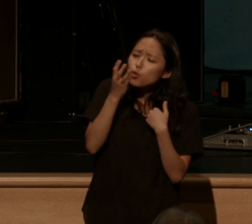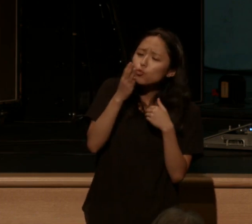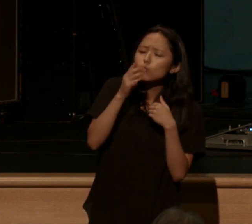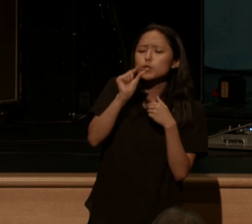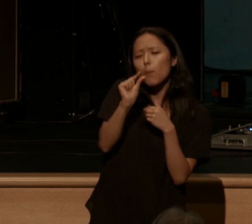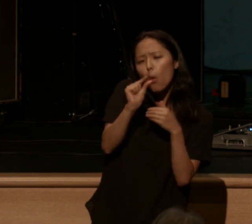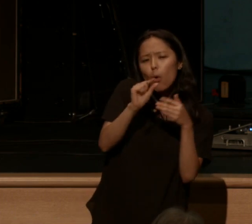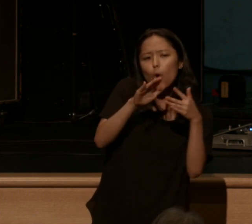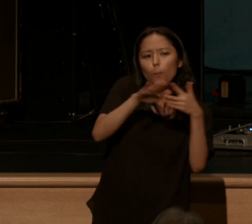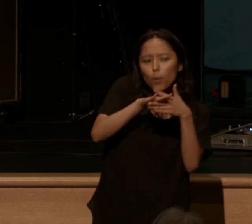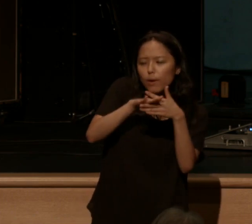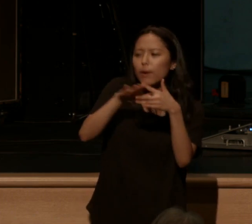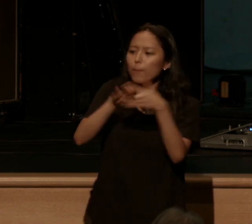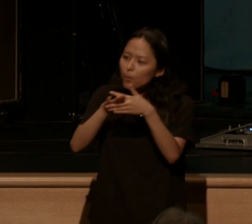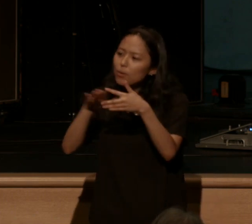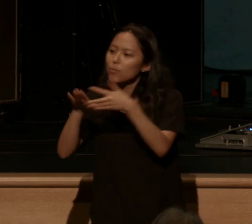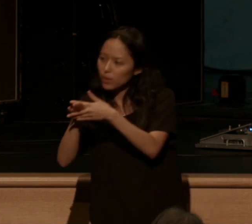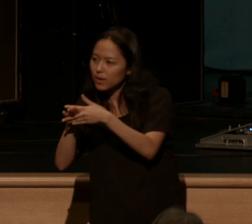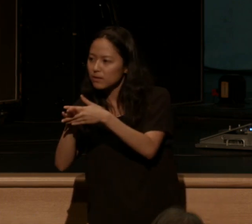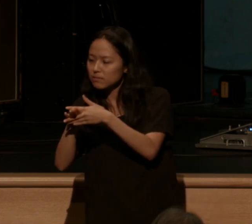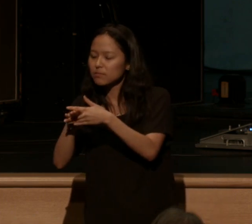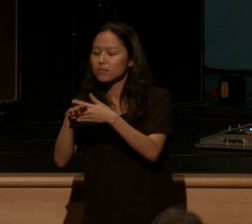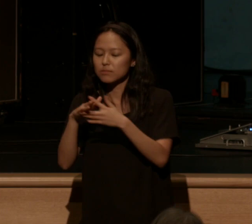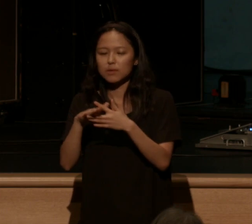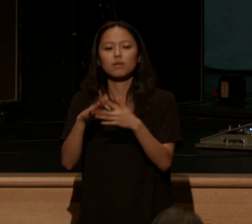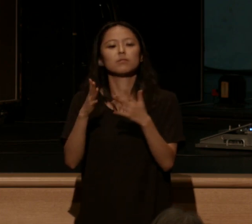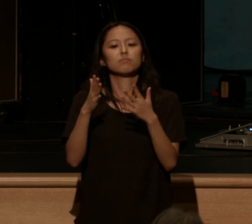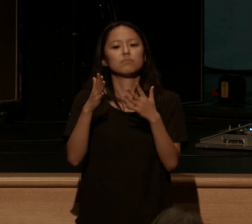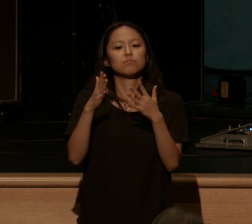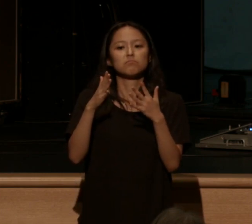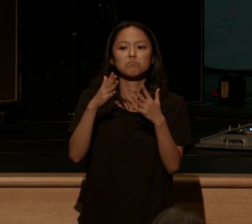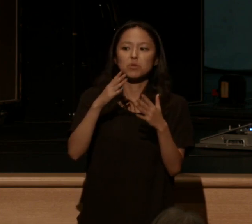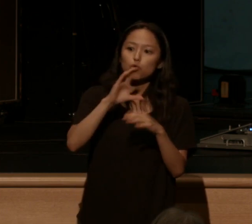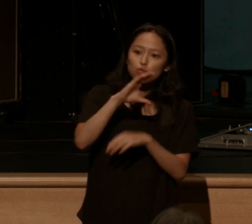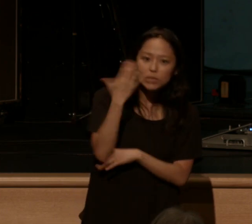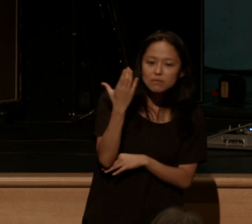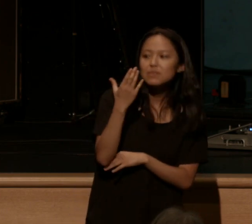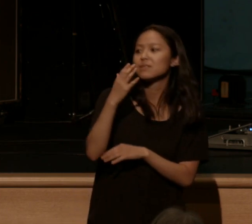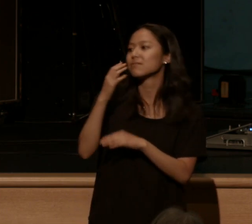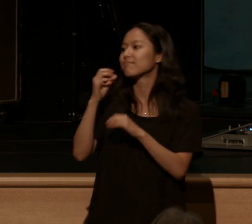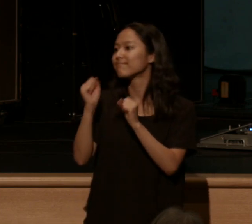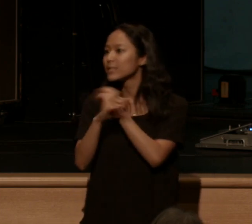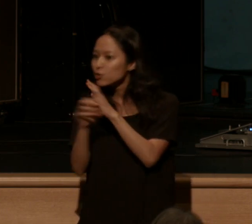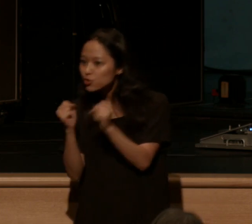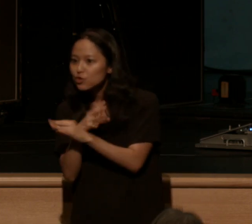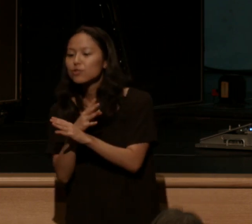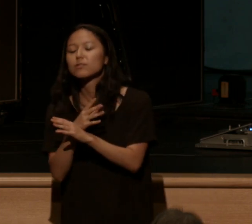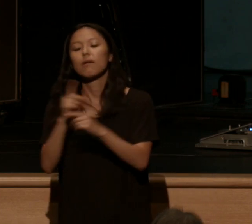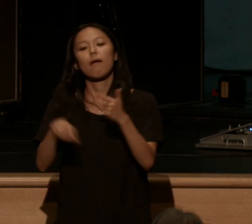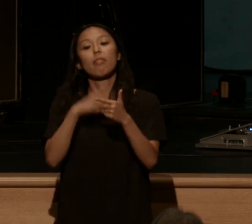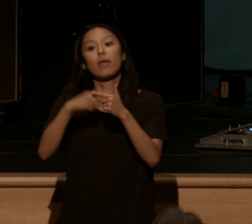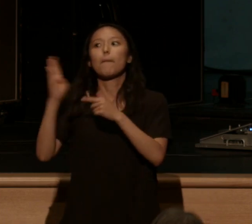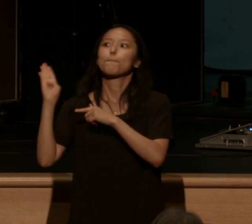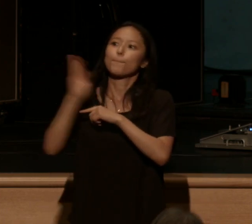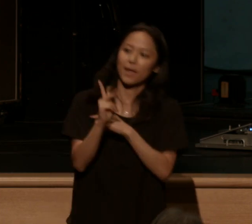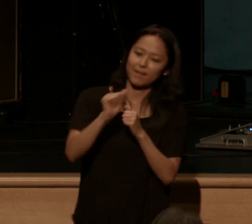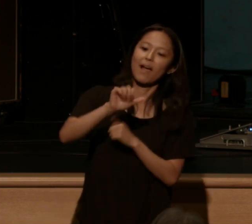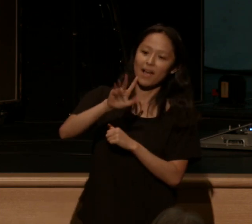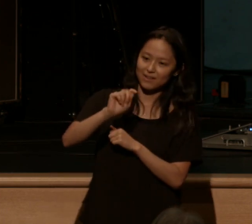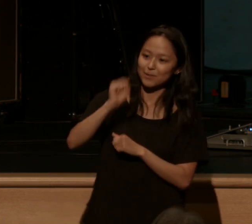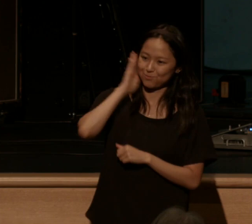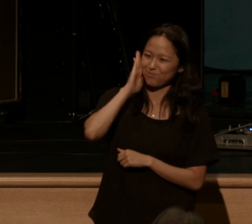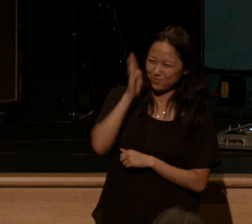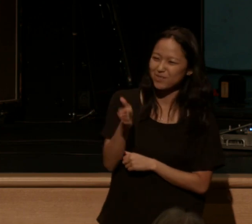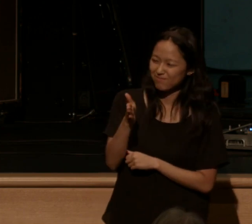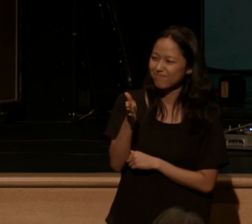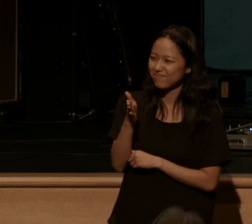way to allow us to take a big spiritual breath, jump into something like Christmas and Easter, whatever it might be, and then we'll jump back into Acts as well.